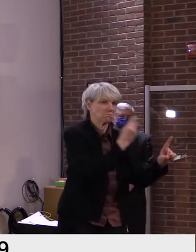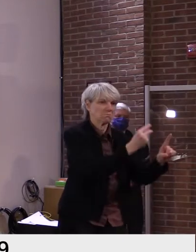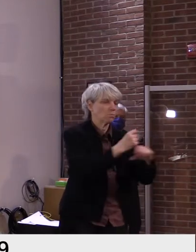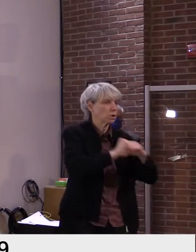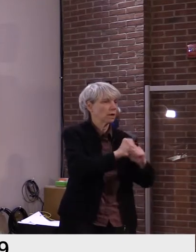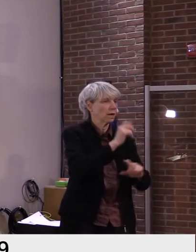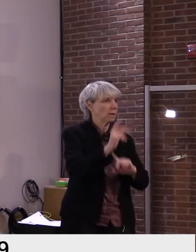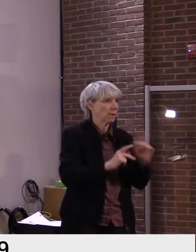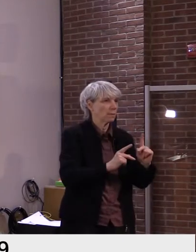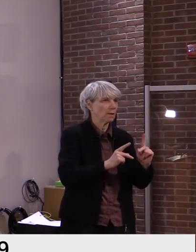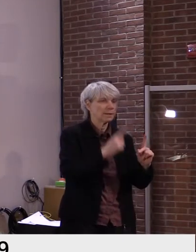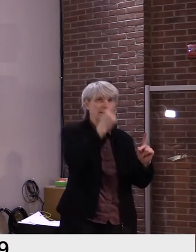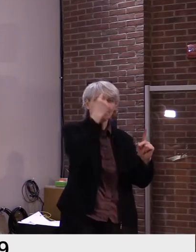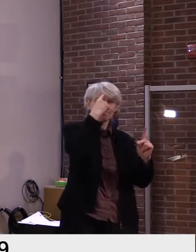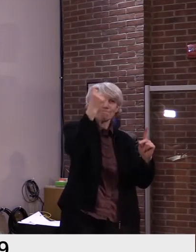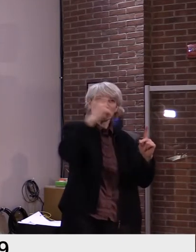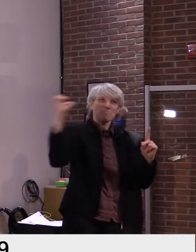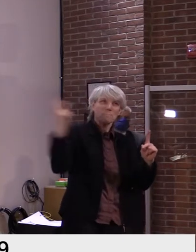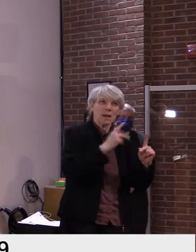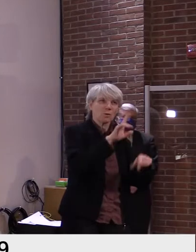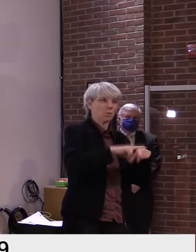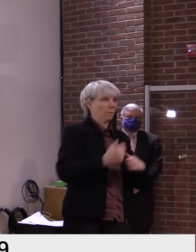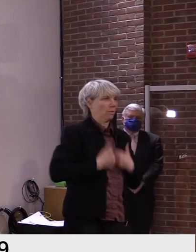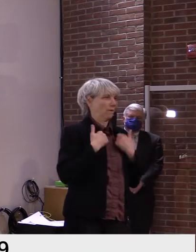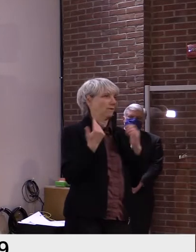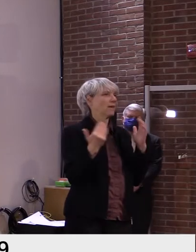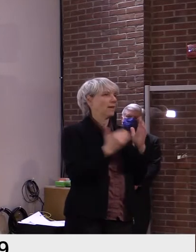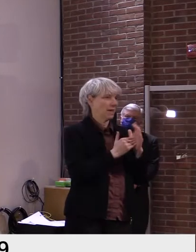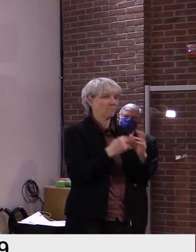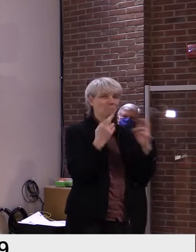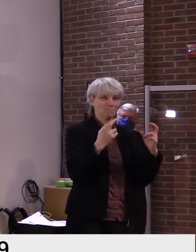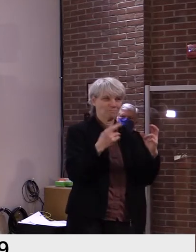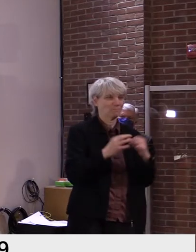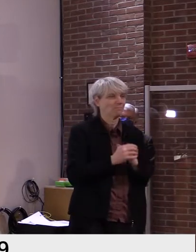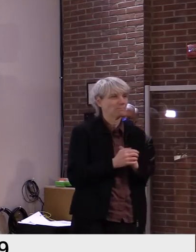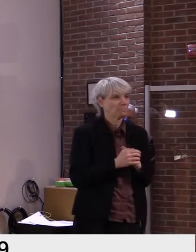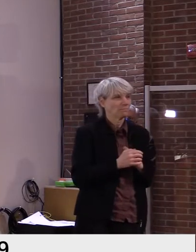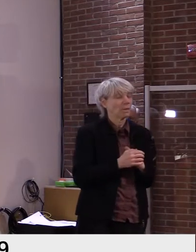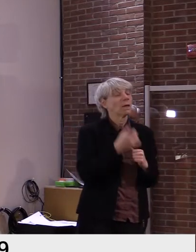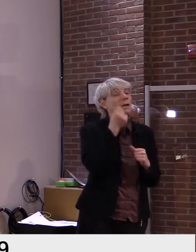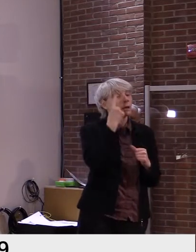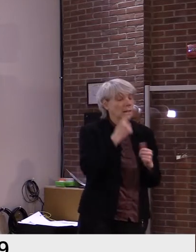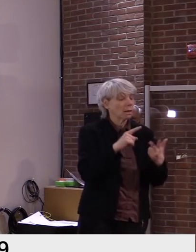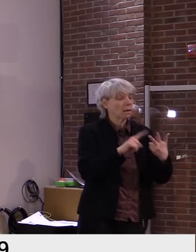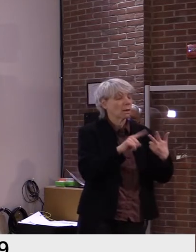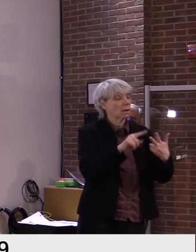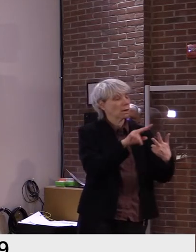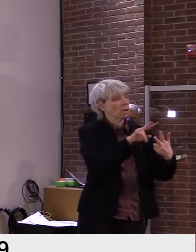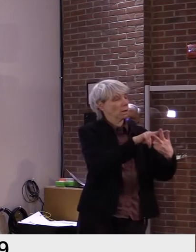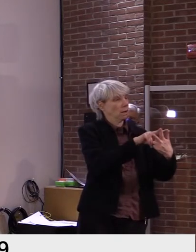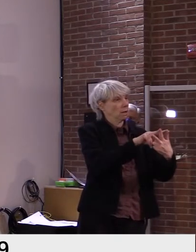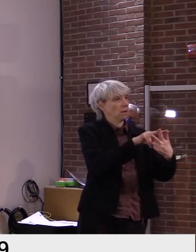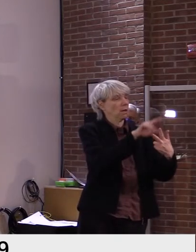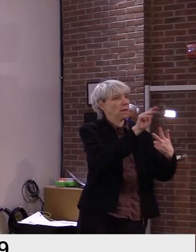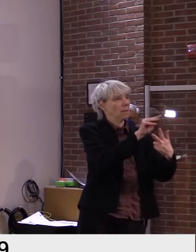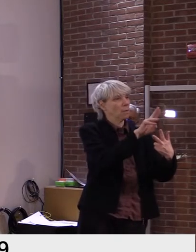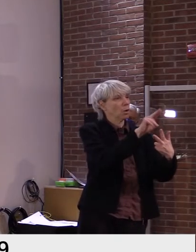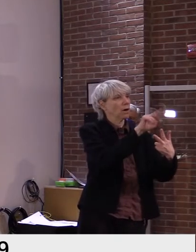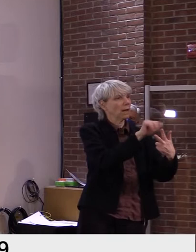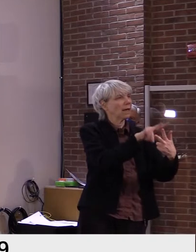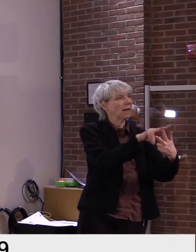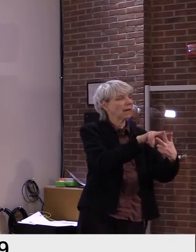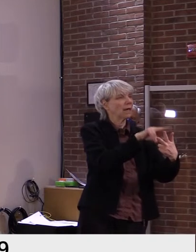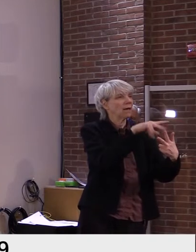to life once more. Now, we cannot directly compare the performance of this vaccine with the mRNA